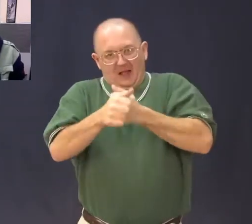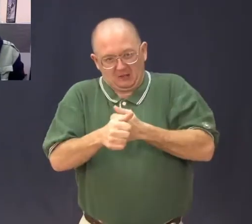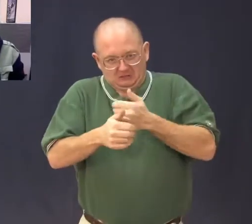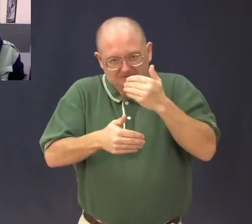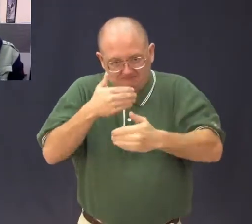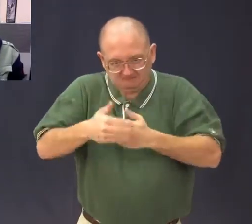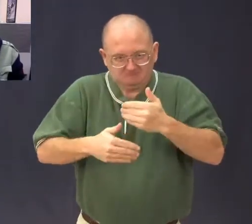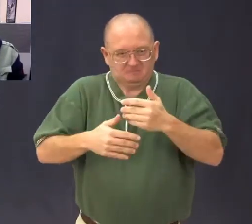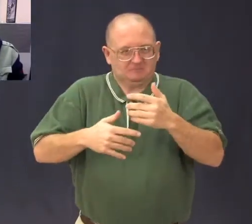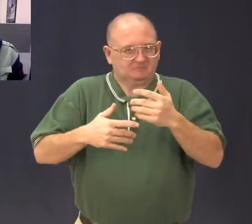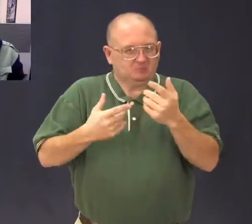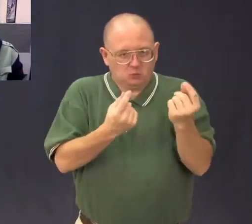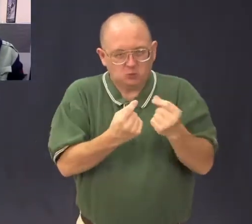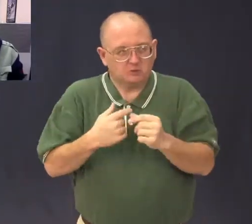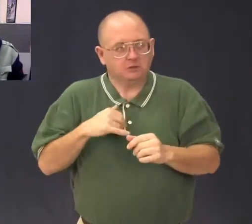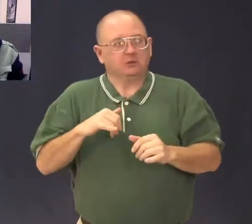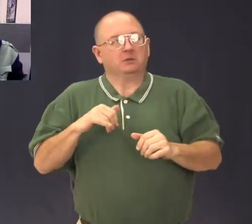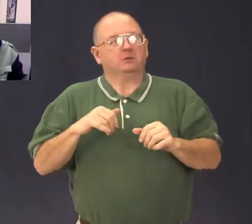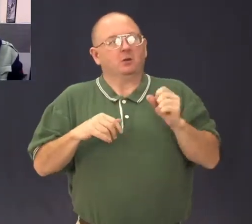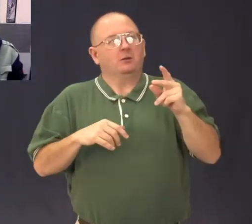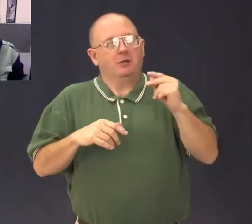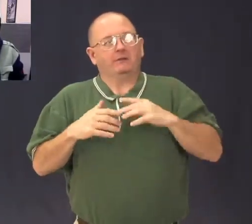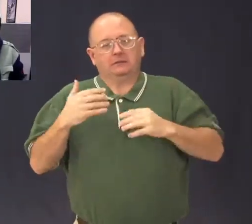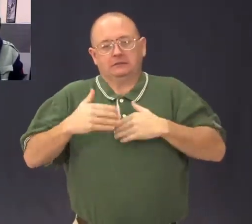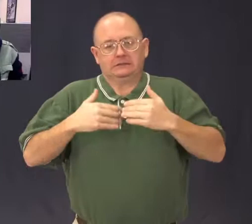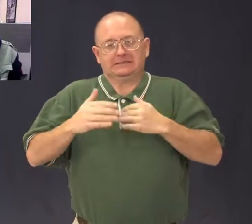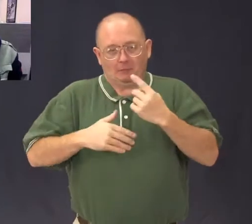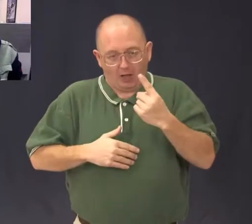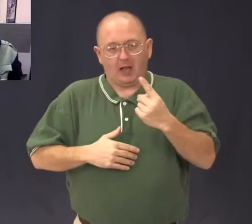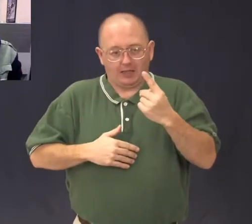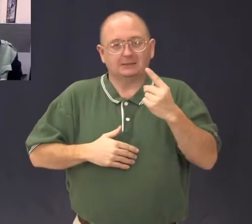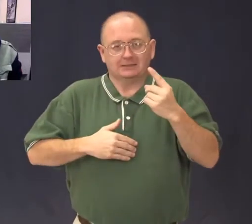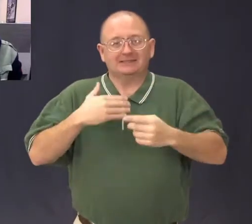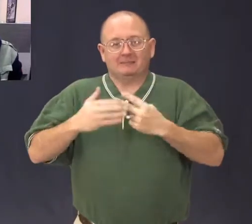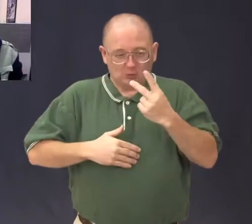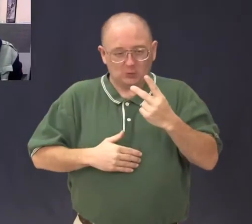strict with me. Absolutely resolute that I follow the path to sobriety.